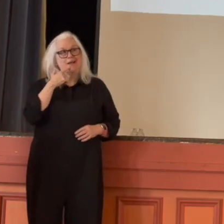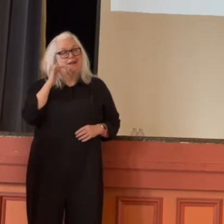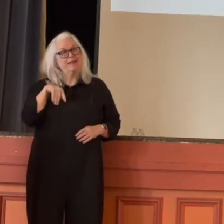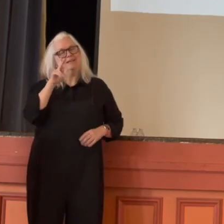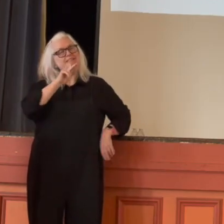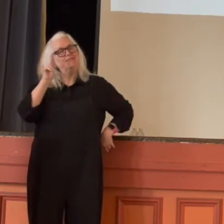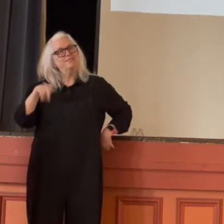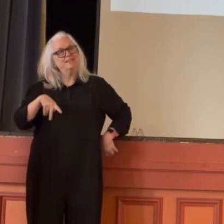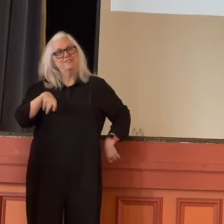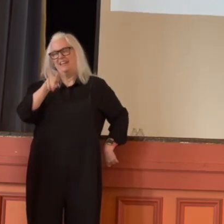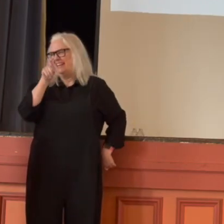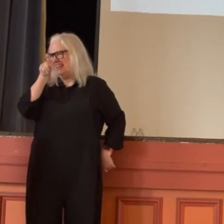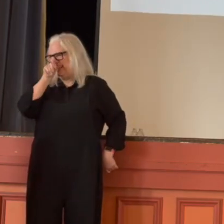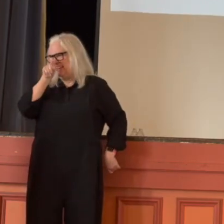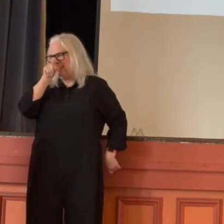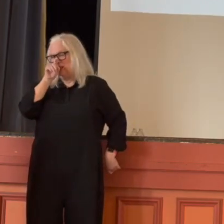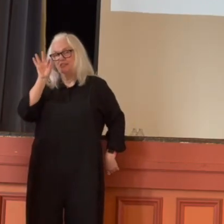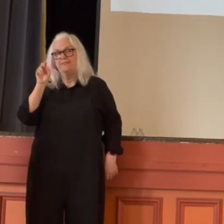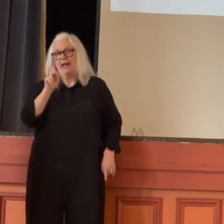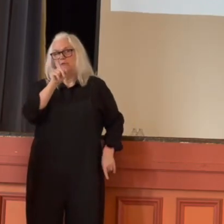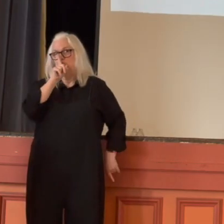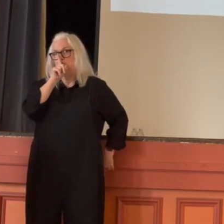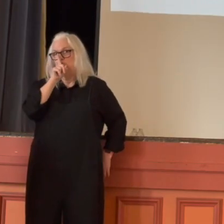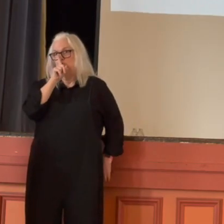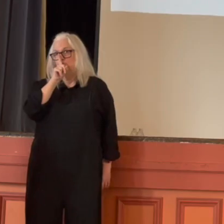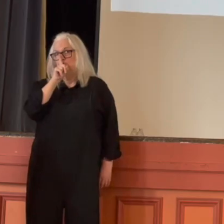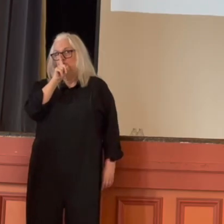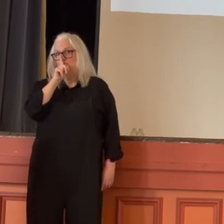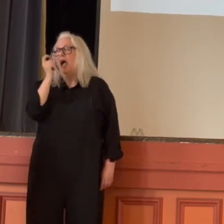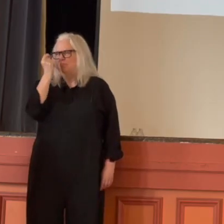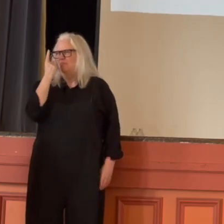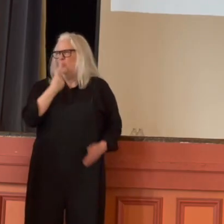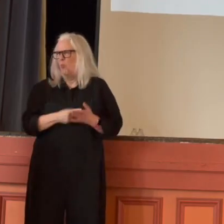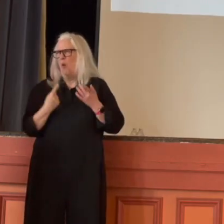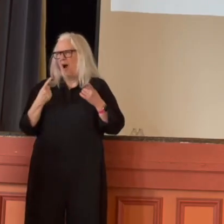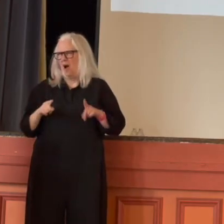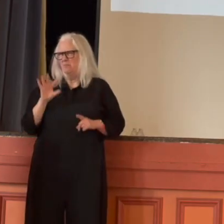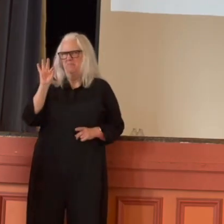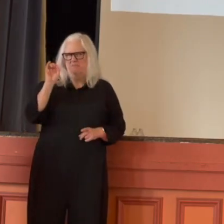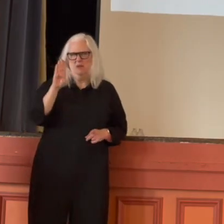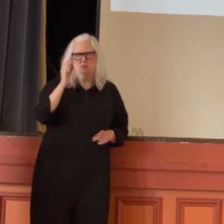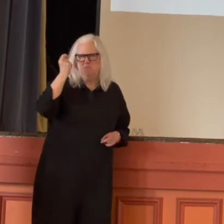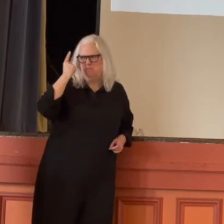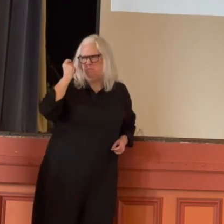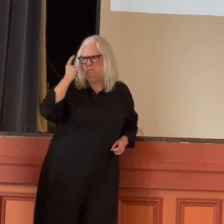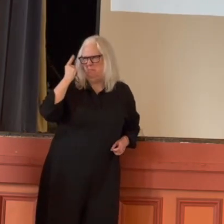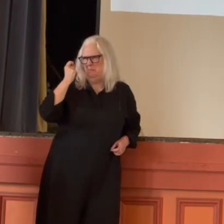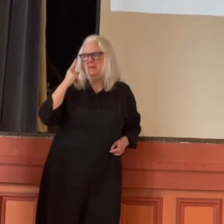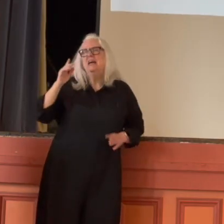Philadelphia Eagles fan. I understand what happened in February, but it's okay. He's a